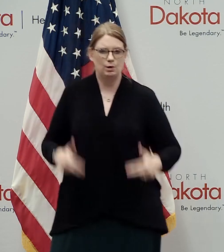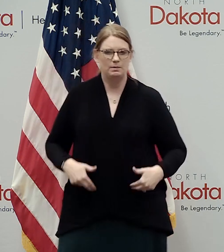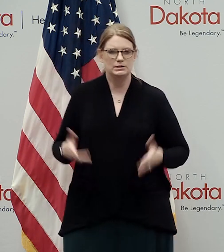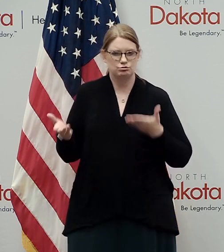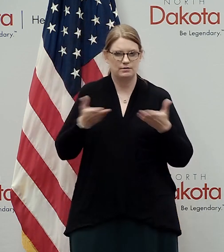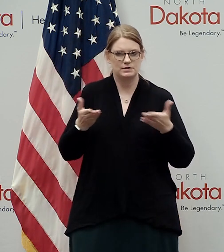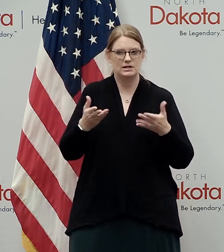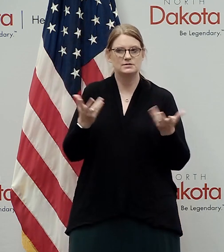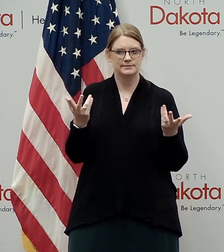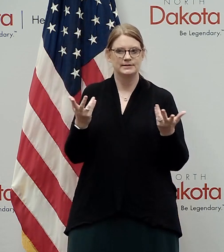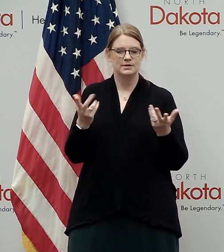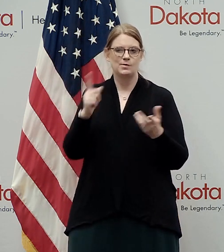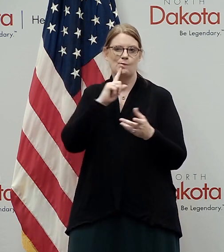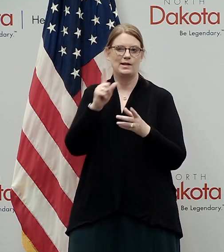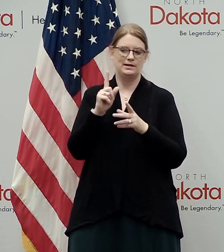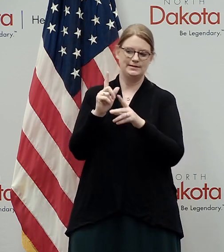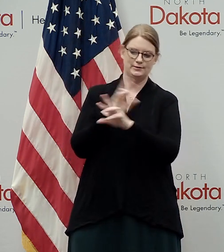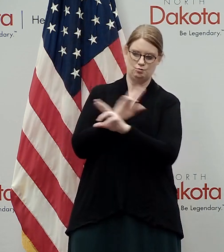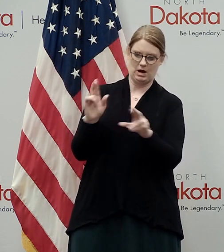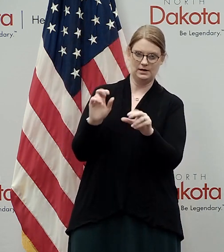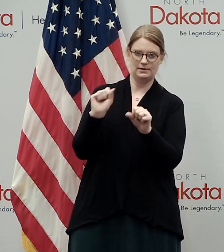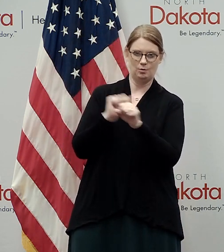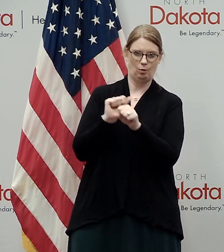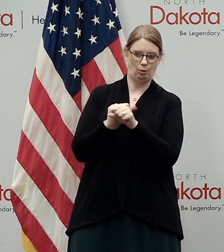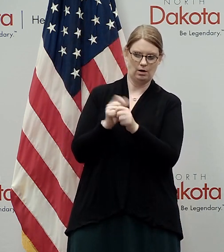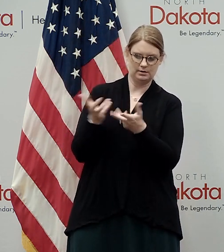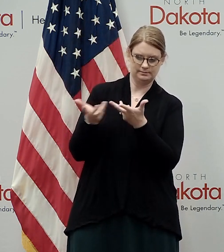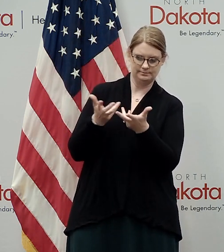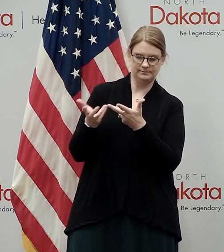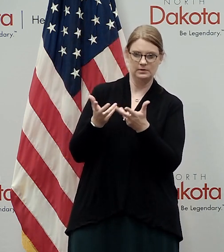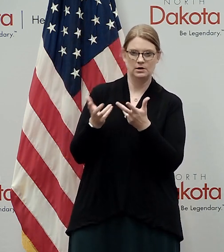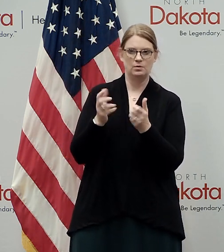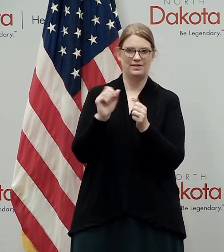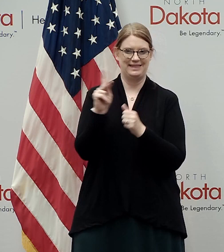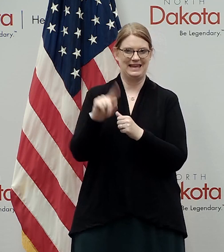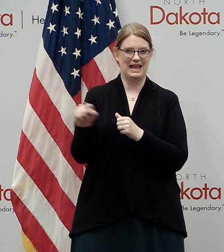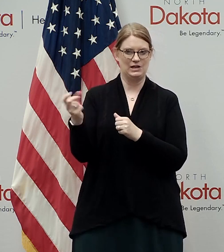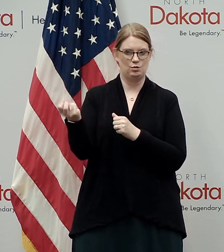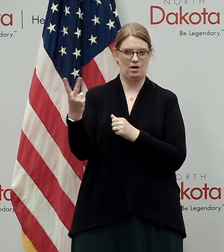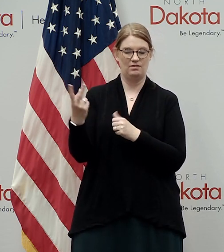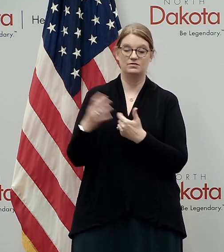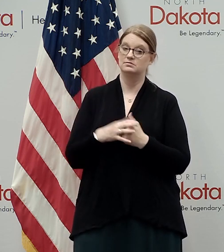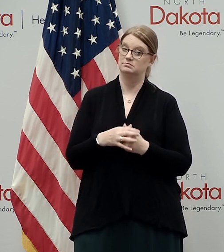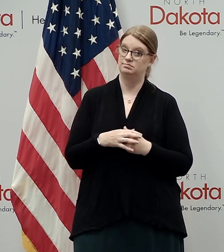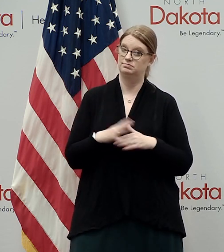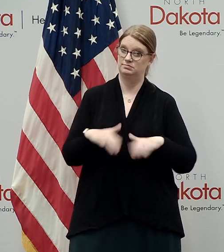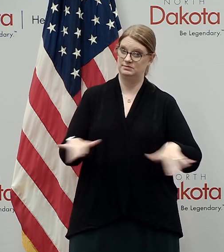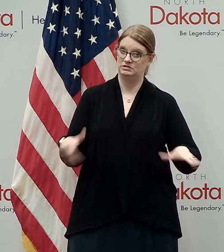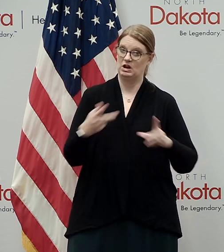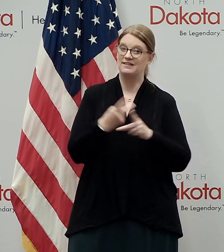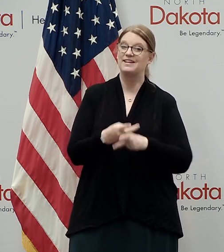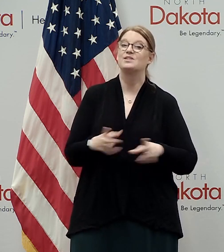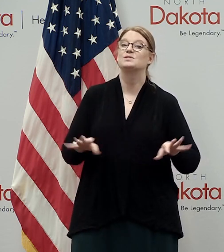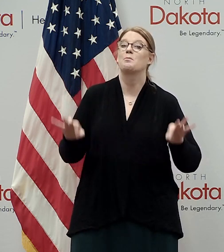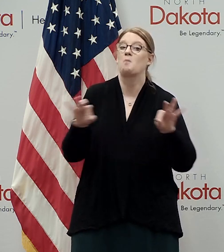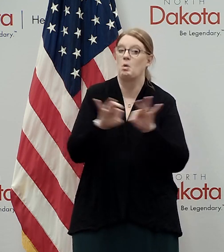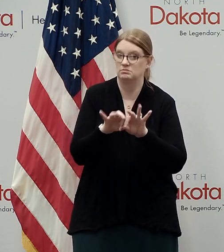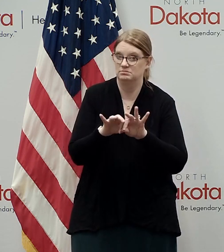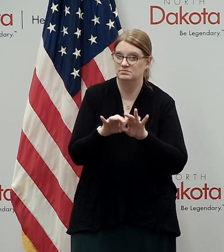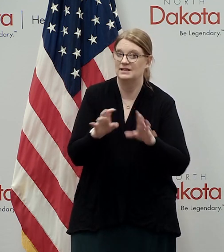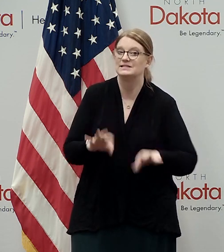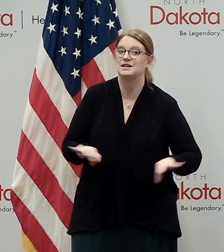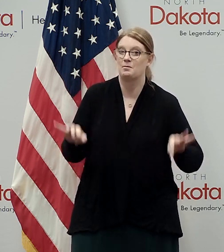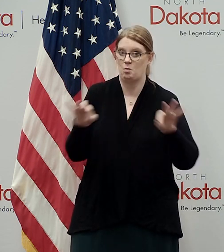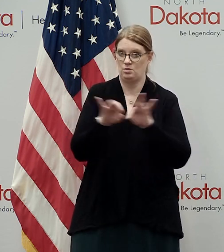to work in coordination with the K-12 community. We recognize that childcare plays an important part of a strong